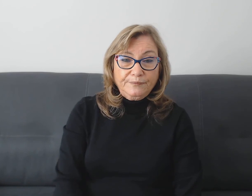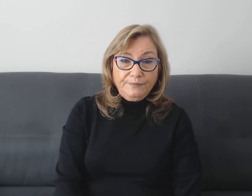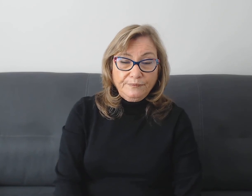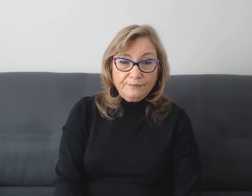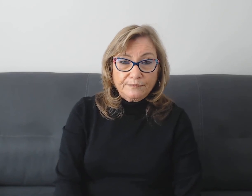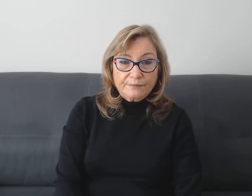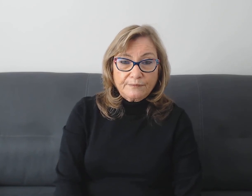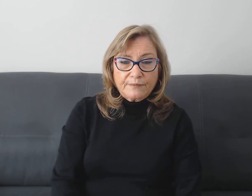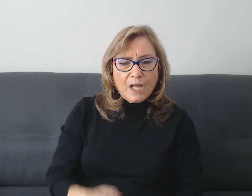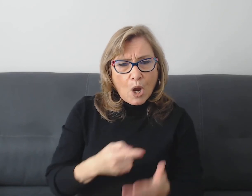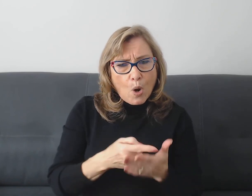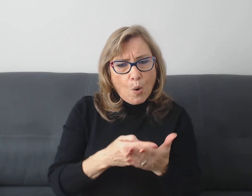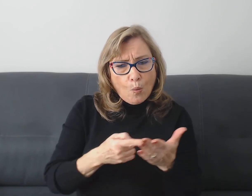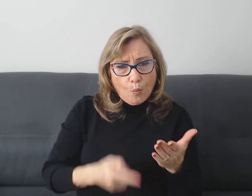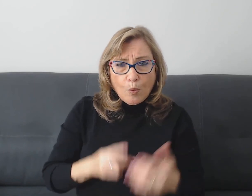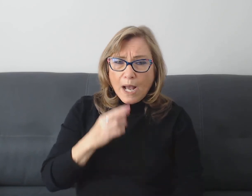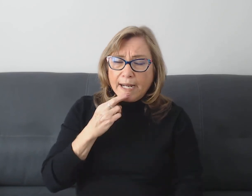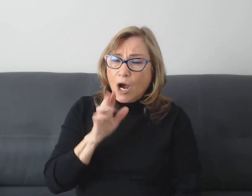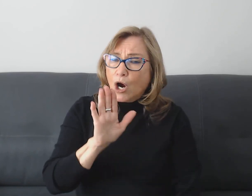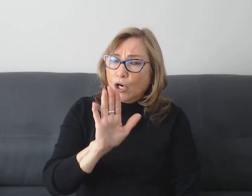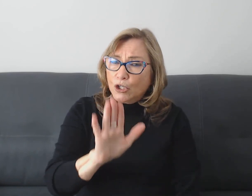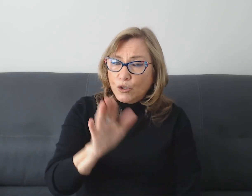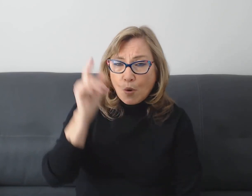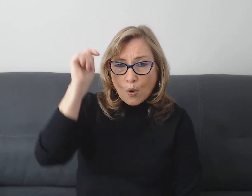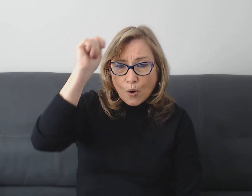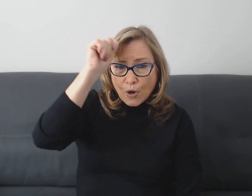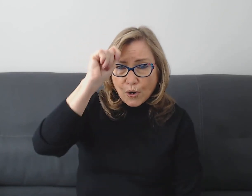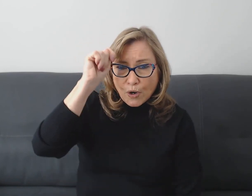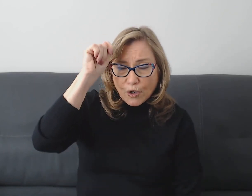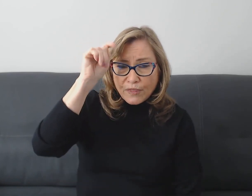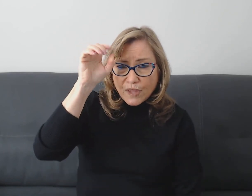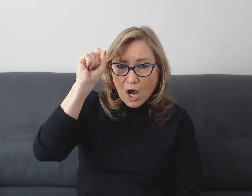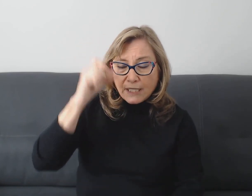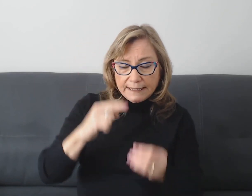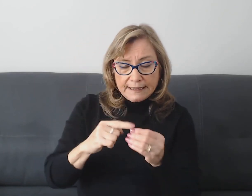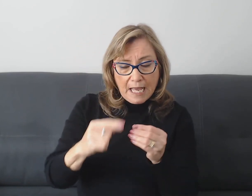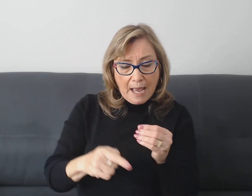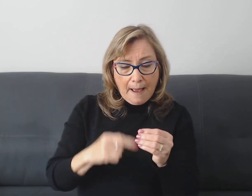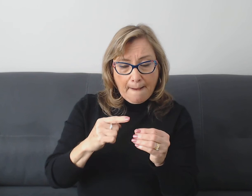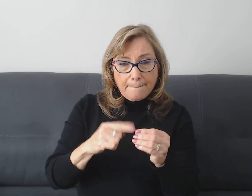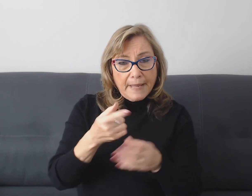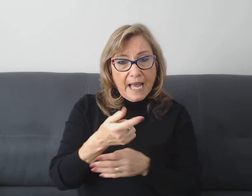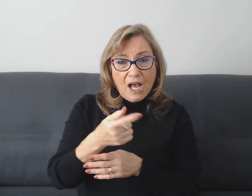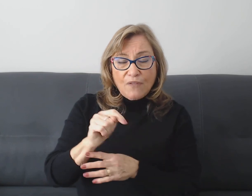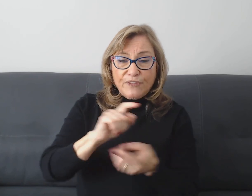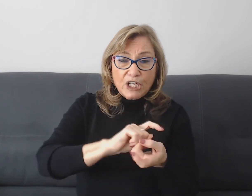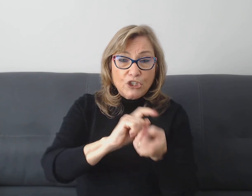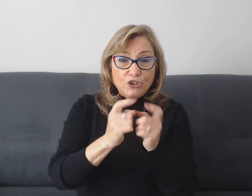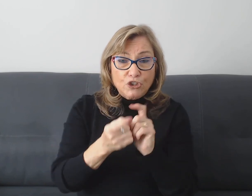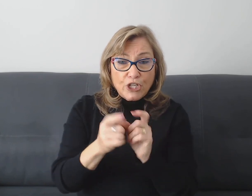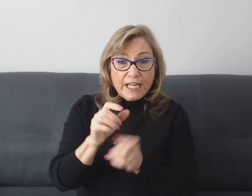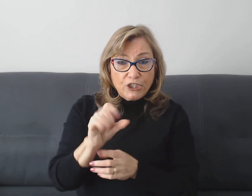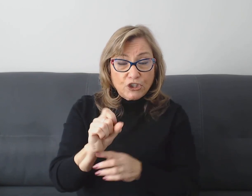What are your thoughts about the changes happening in our department?